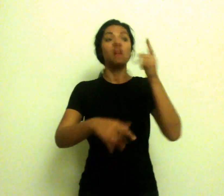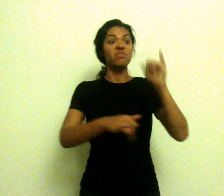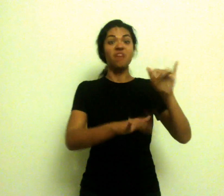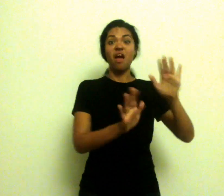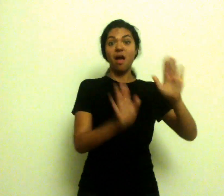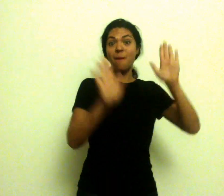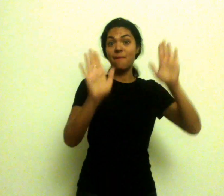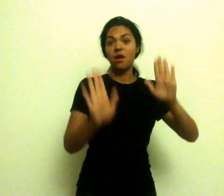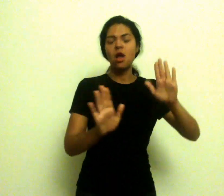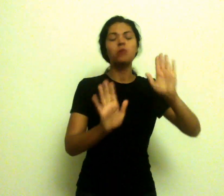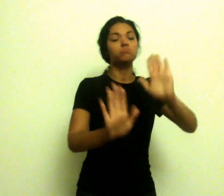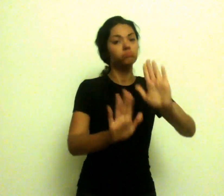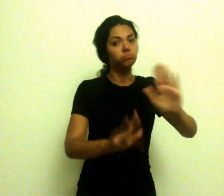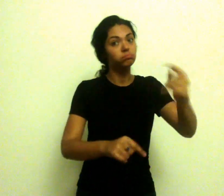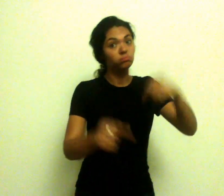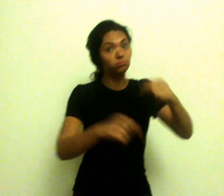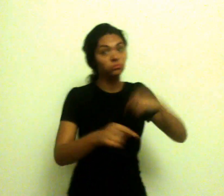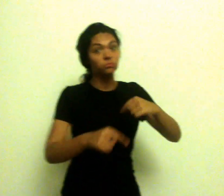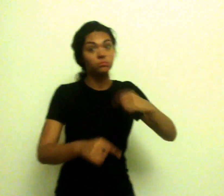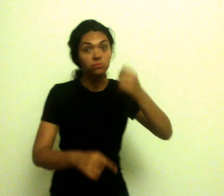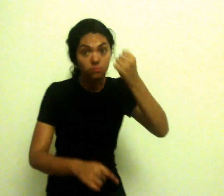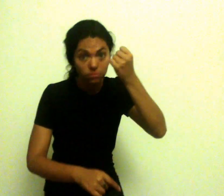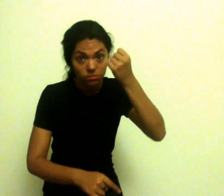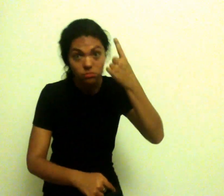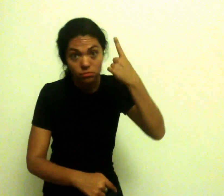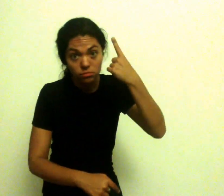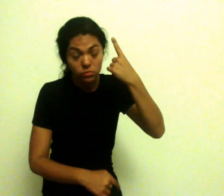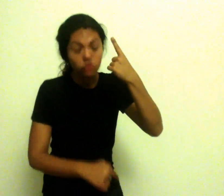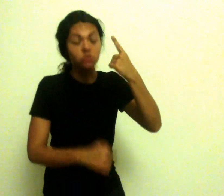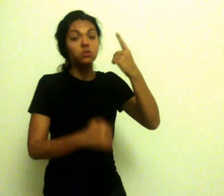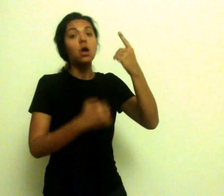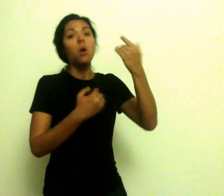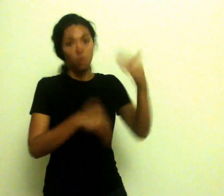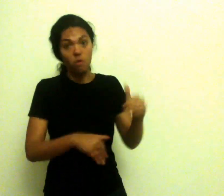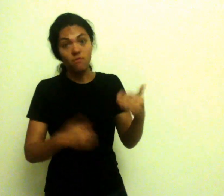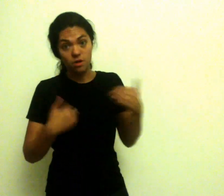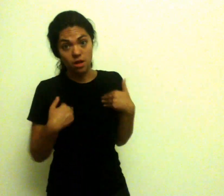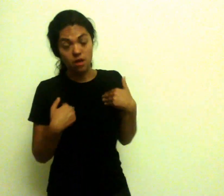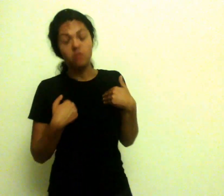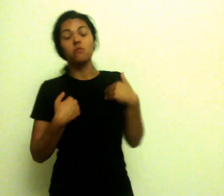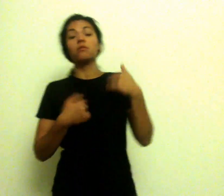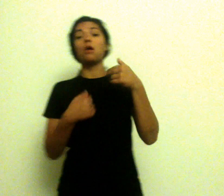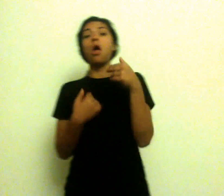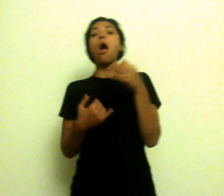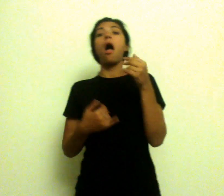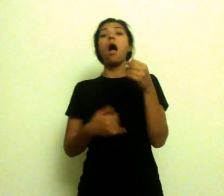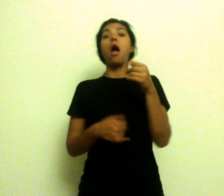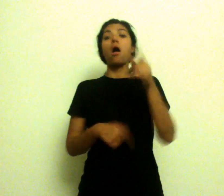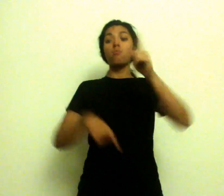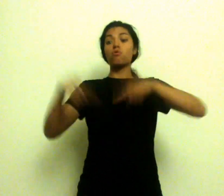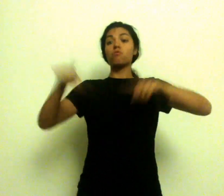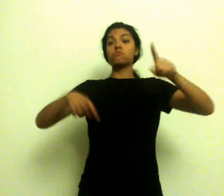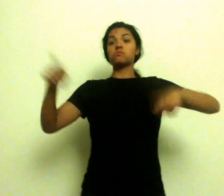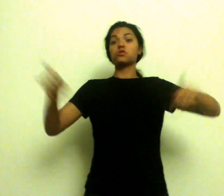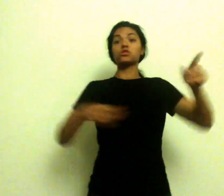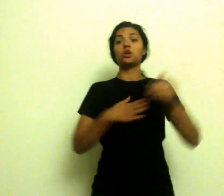qualifier. If pluralization is extrapolated into meaning moral relativism, that's when the